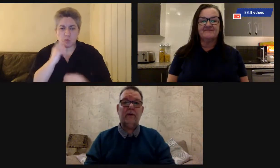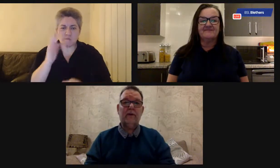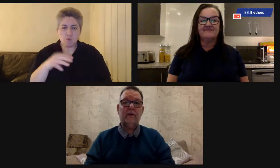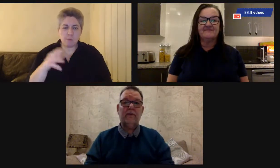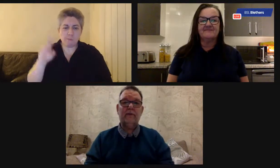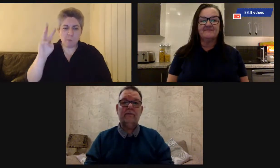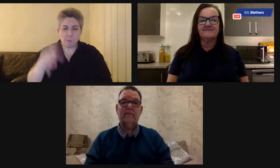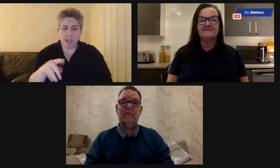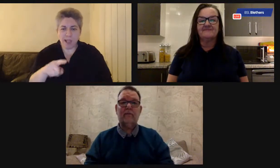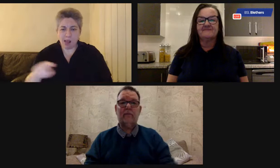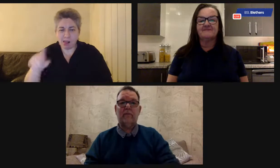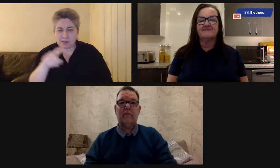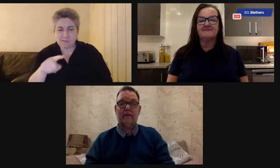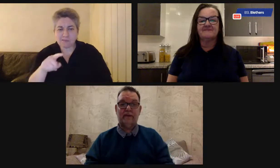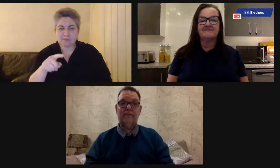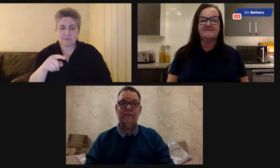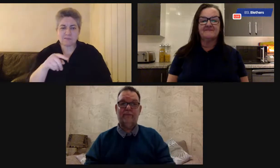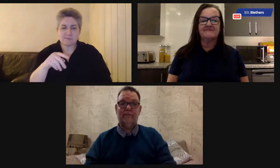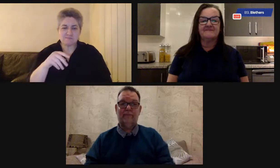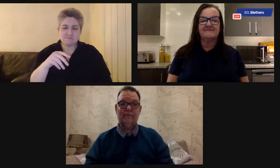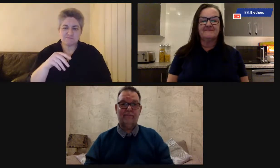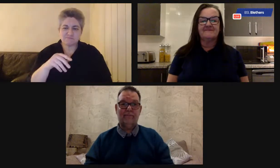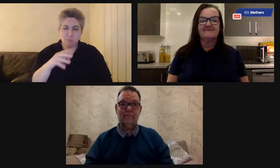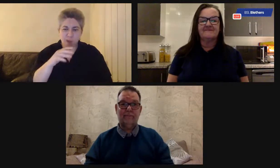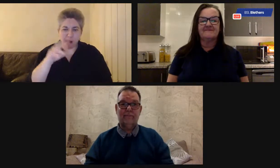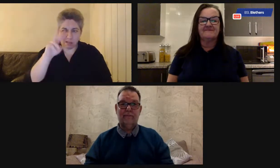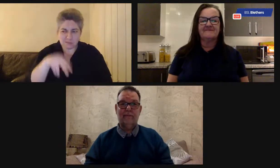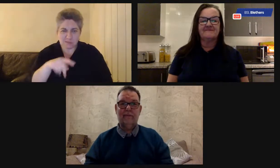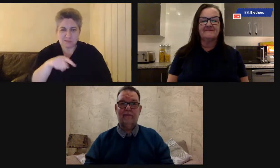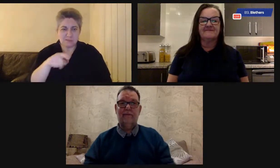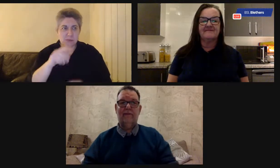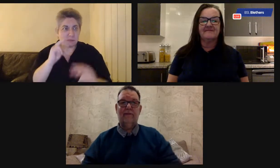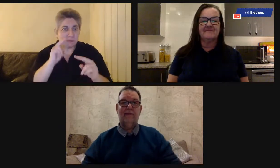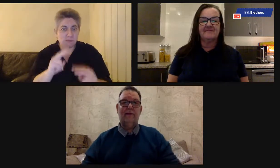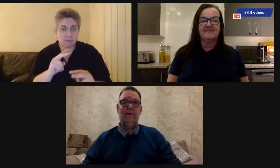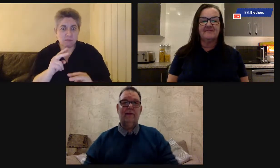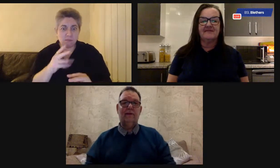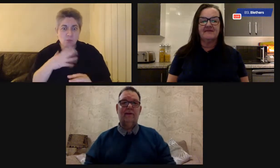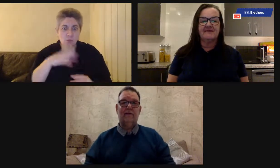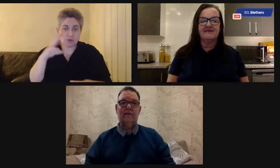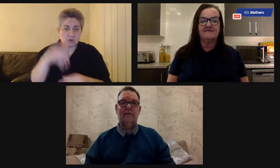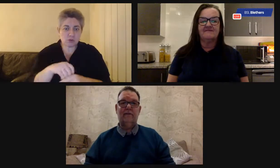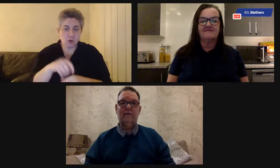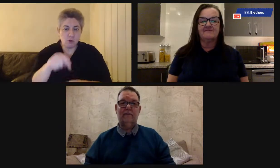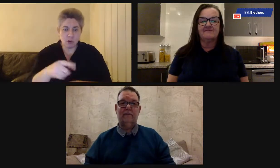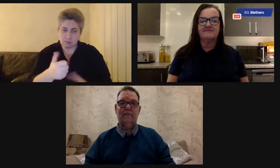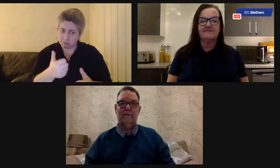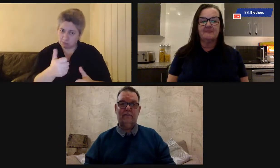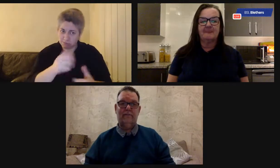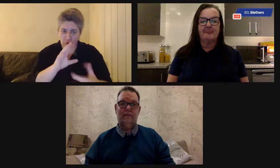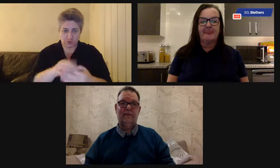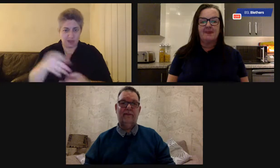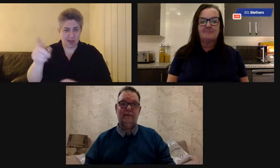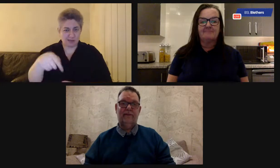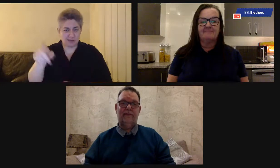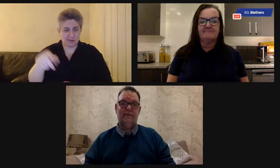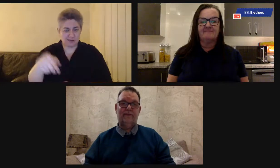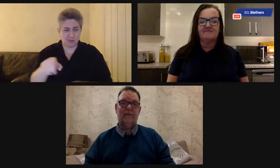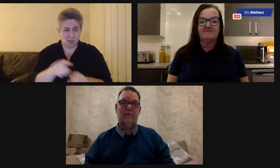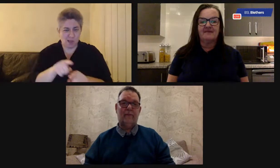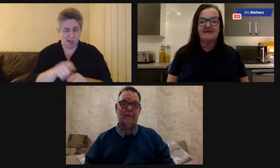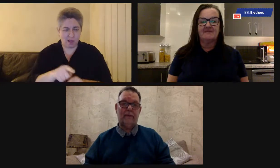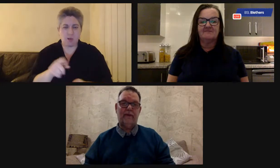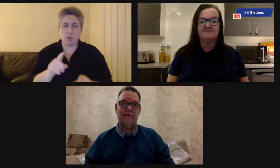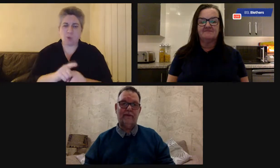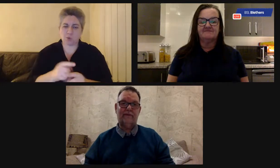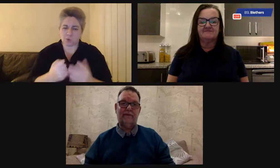answer anything at all. I'm hoping there'll be some people from Wales. I'm absolutely sure there will be, and thinking, that